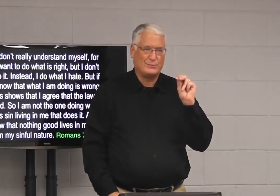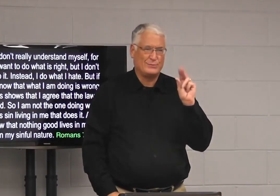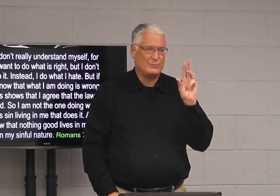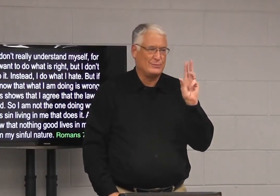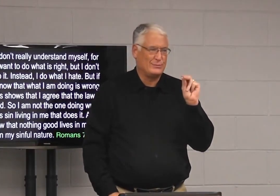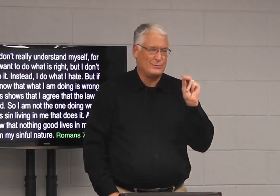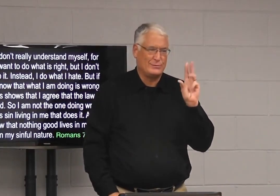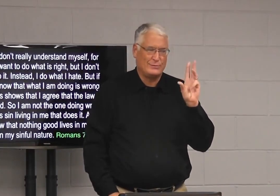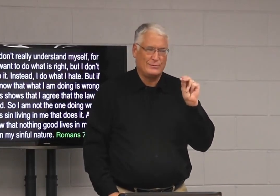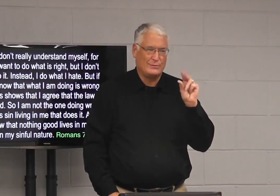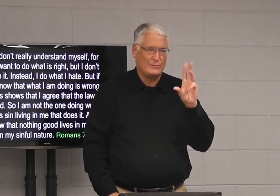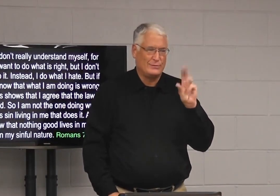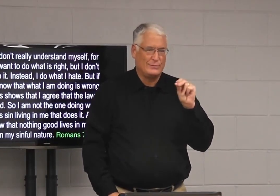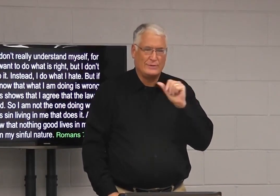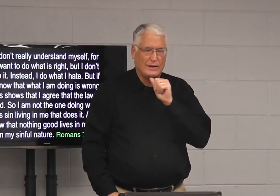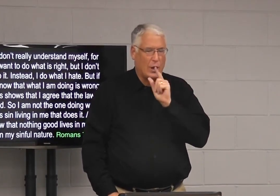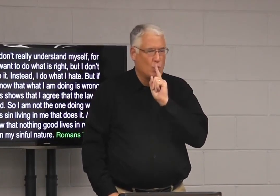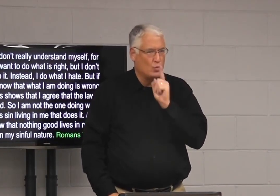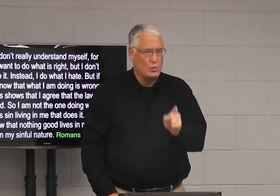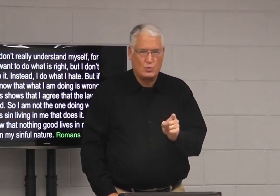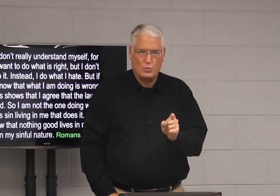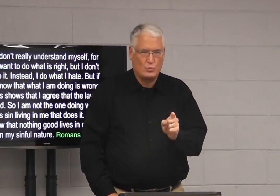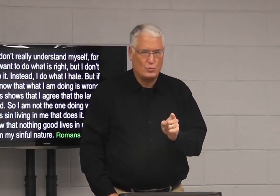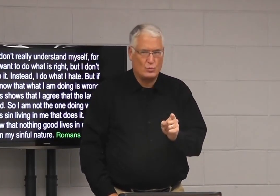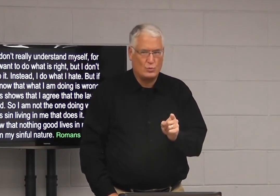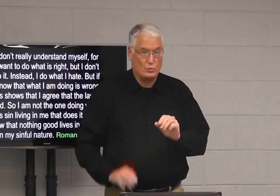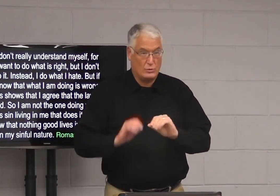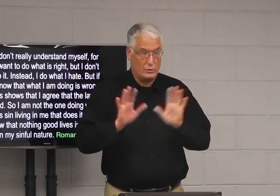that mean that I'm not saved? No, that's not true.